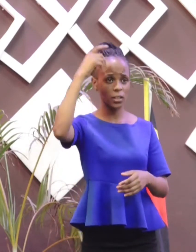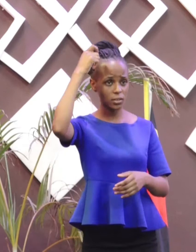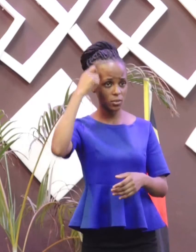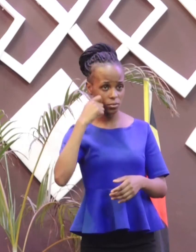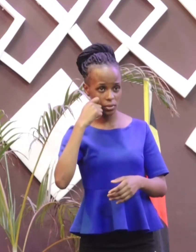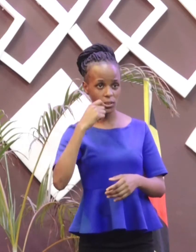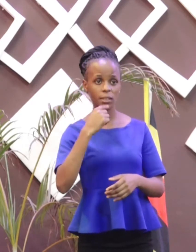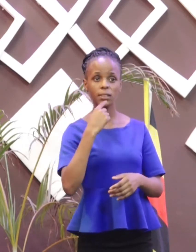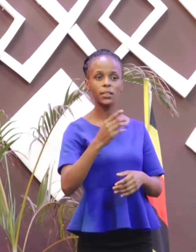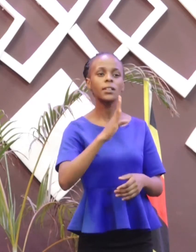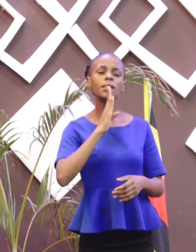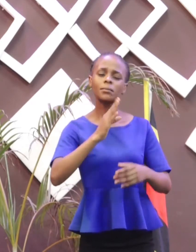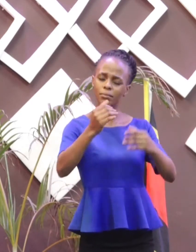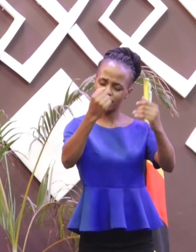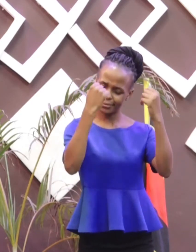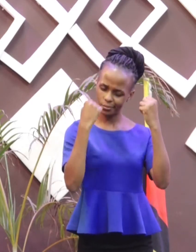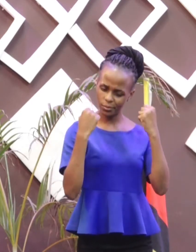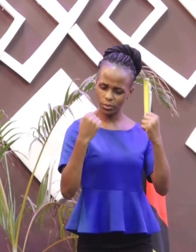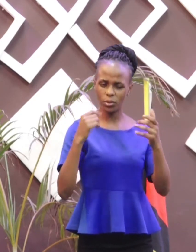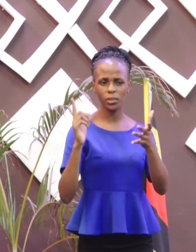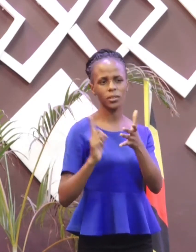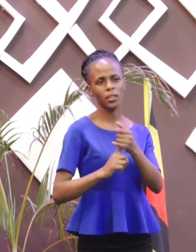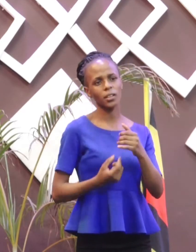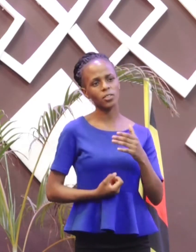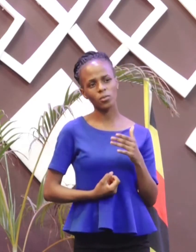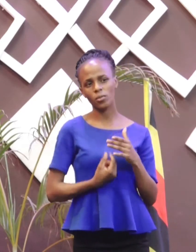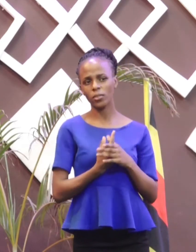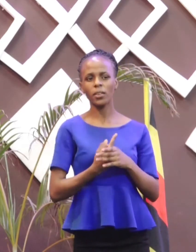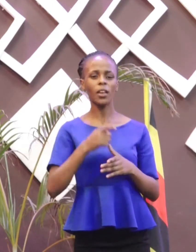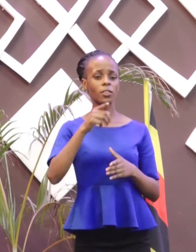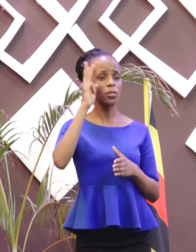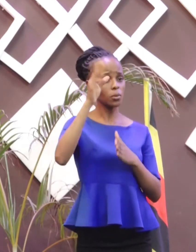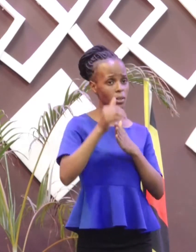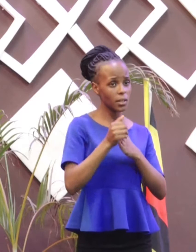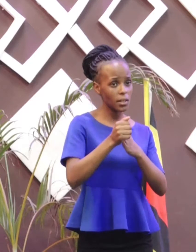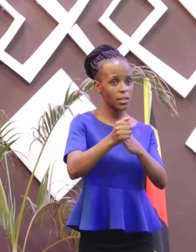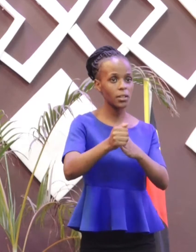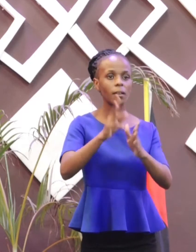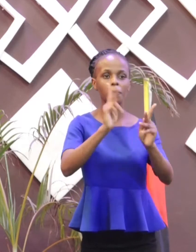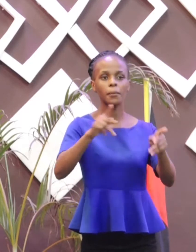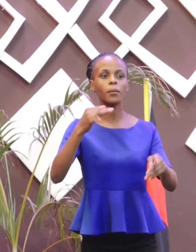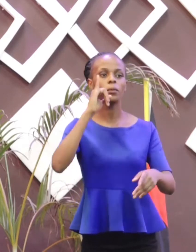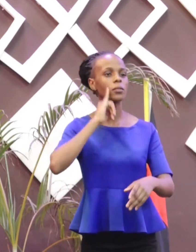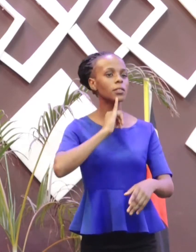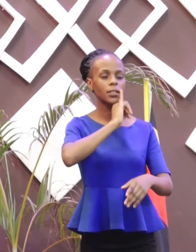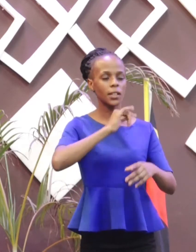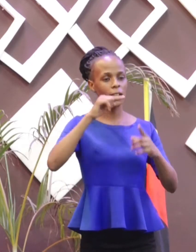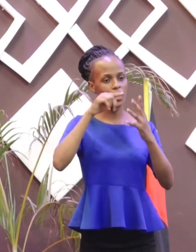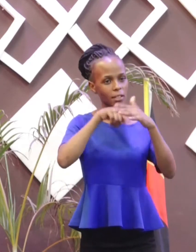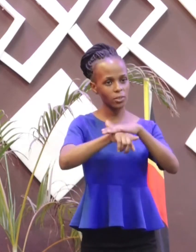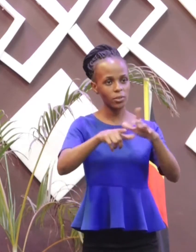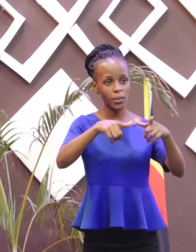Nuni nayogera nti beera n'amaanyi guma omwoyo kubanga oliyingiza abaana ba Isirayiri mu